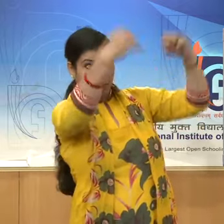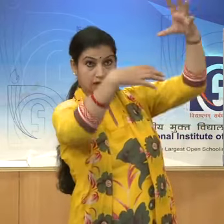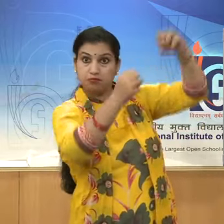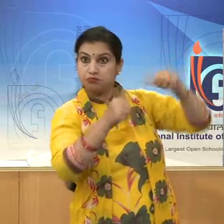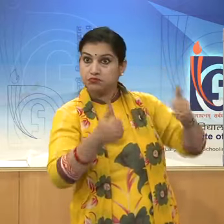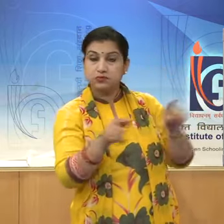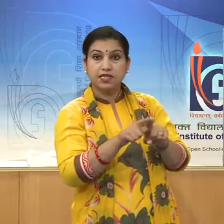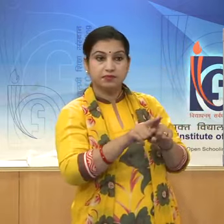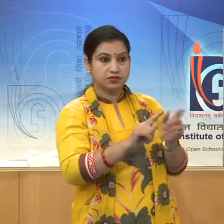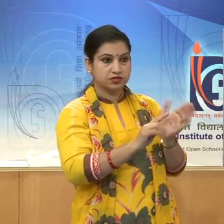and shadow.